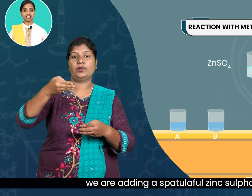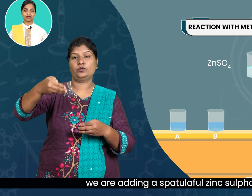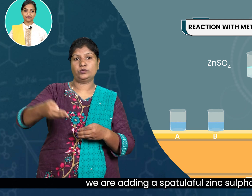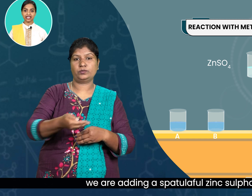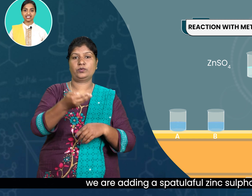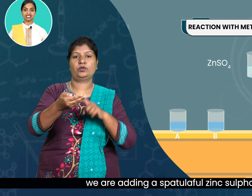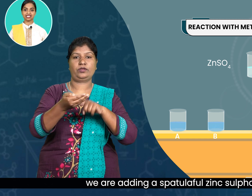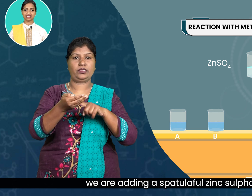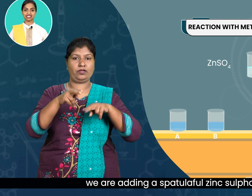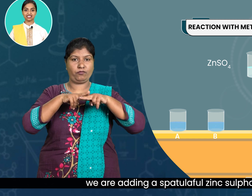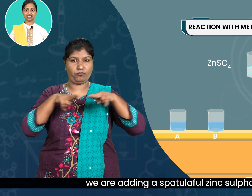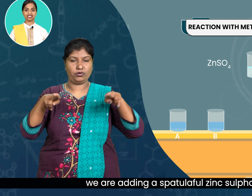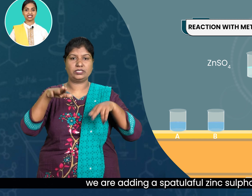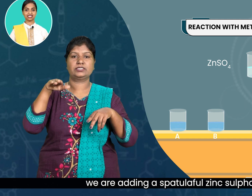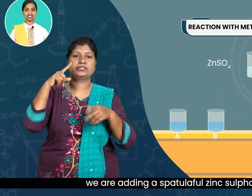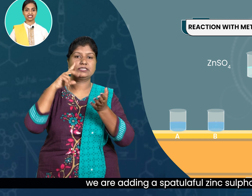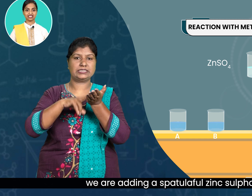zinc sulfate